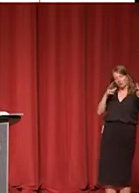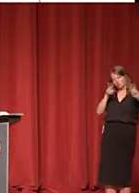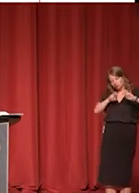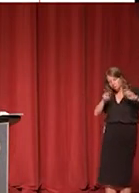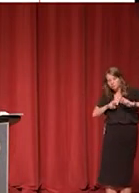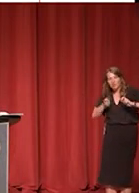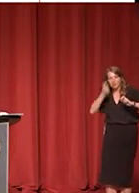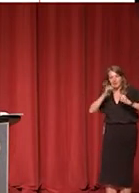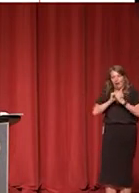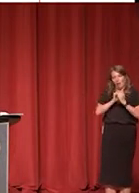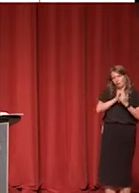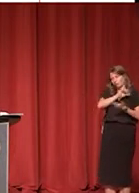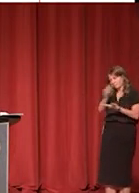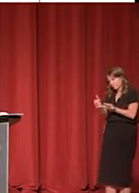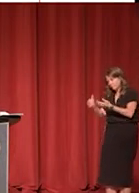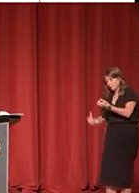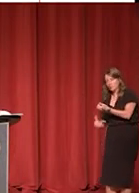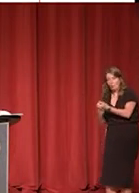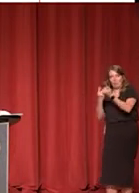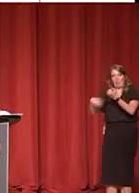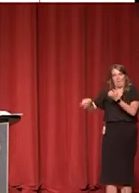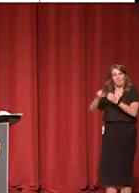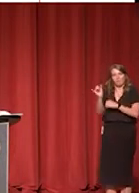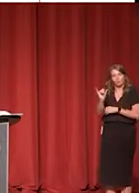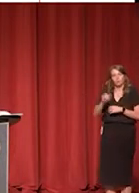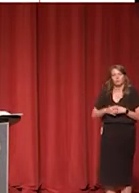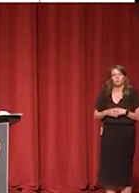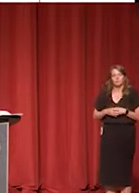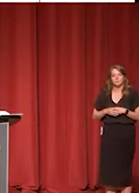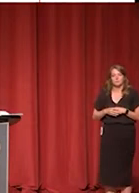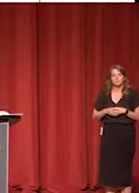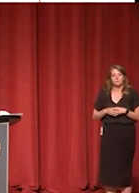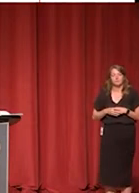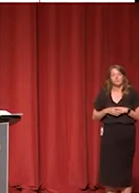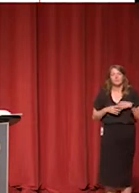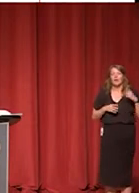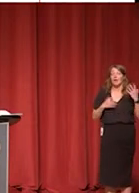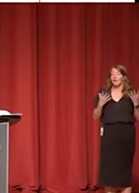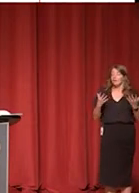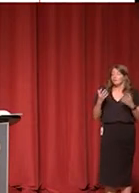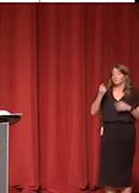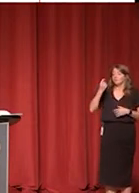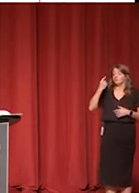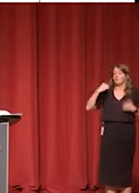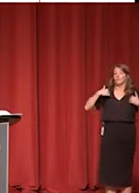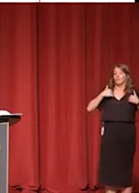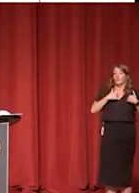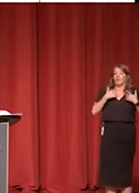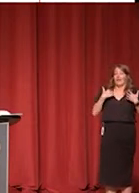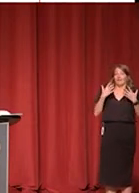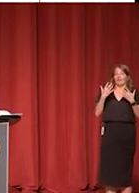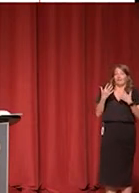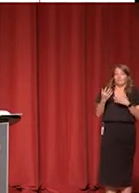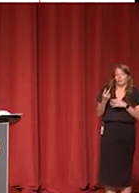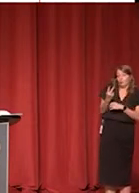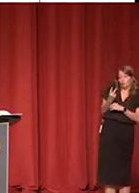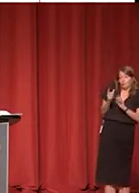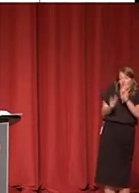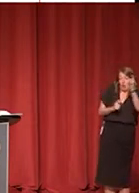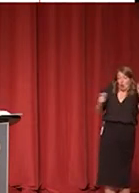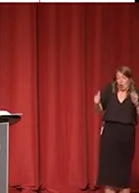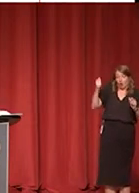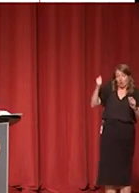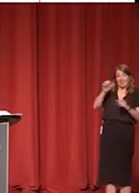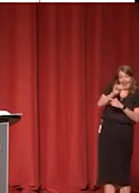proud to share with you that the Wisconsin ADRC supports two of the largest cohorts of African American and